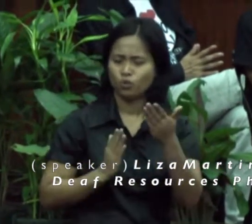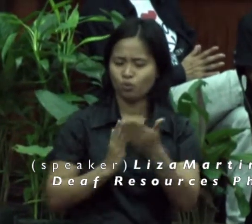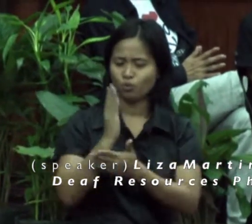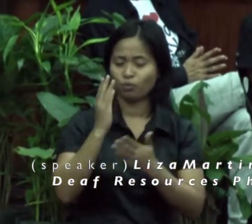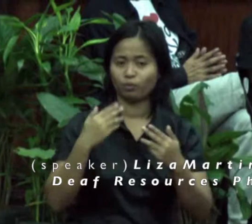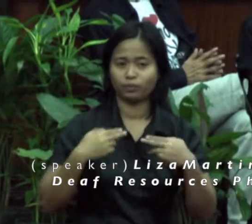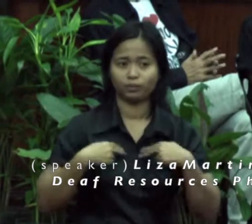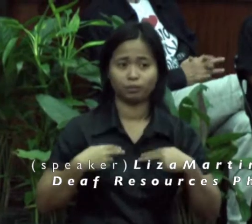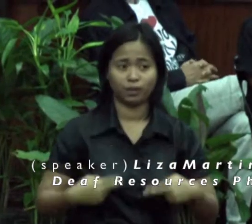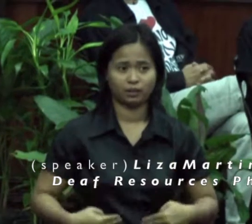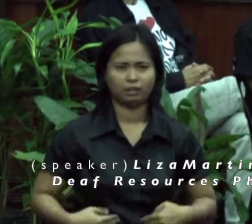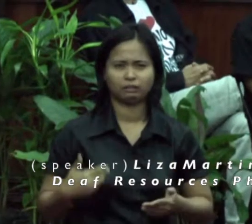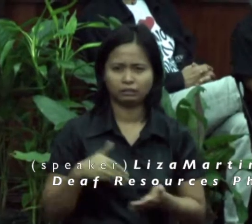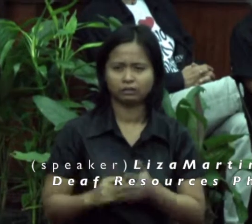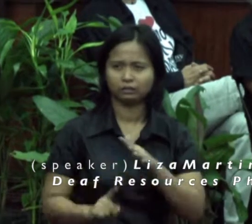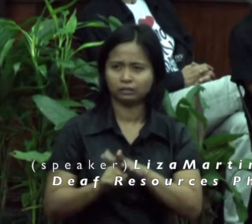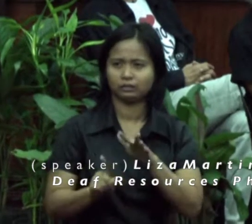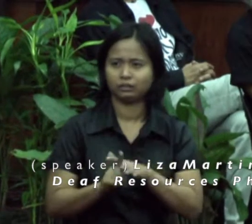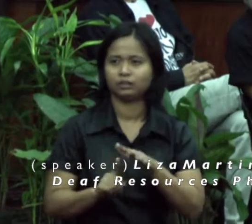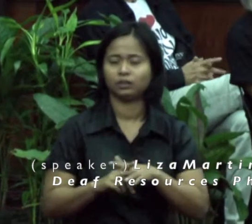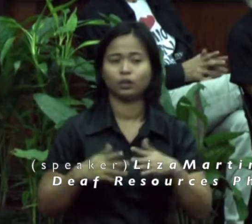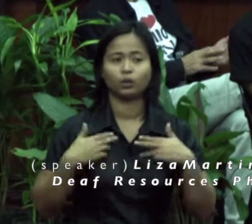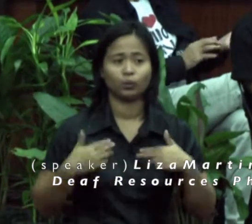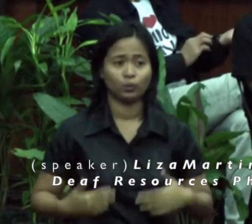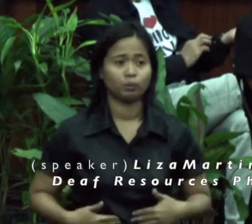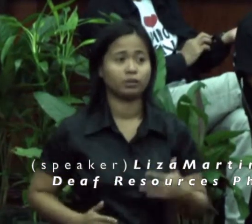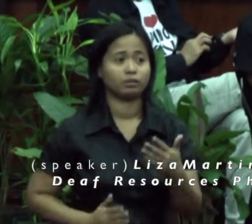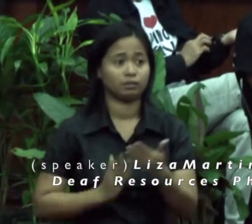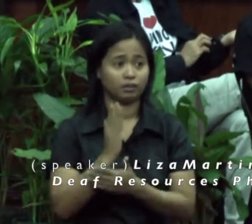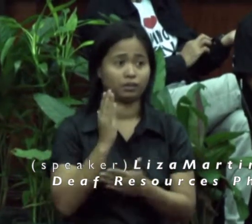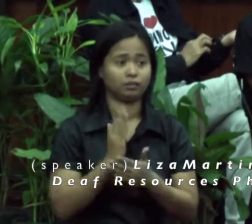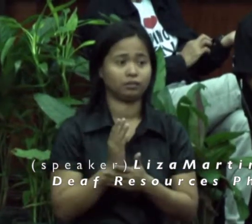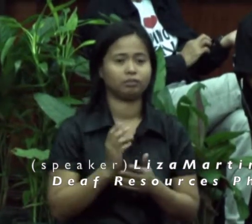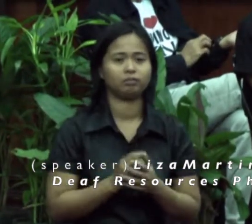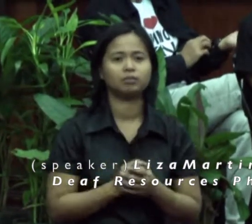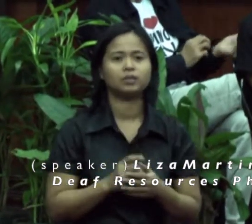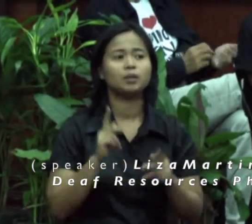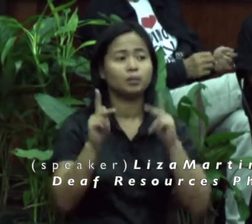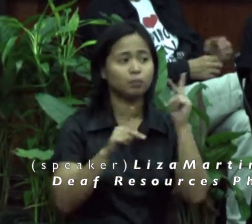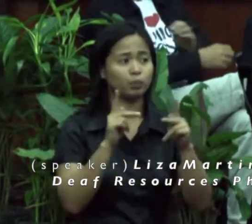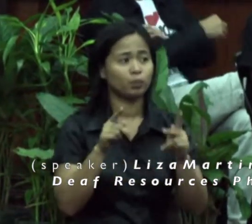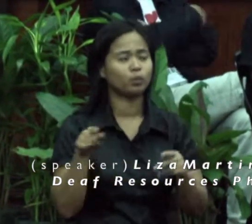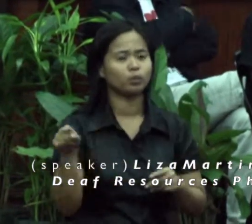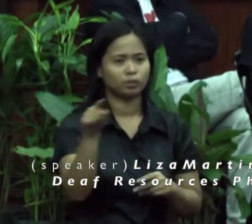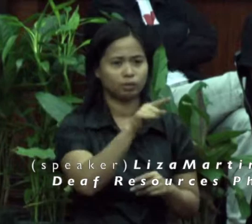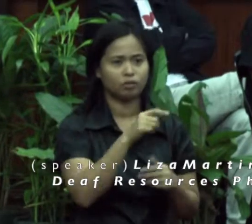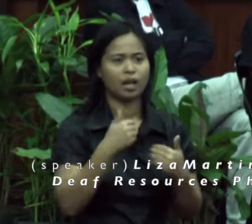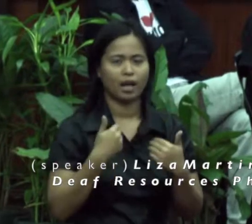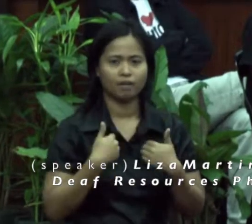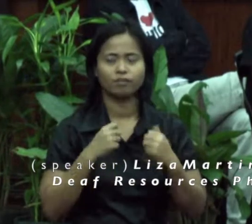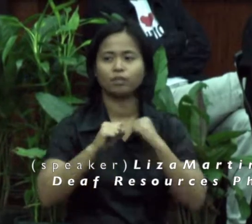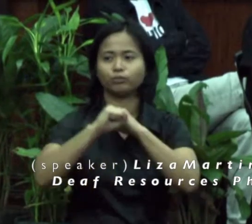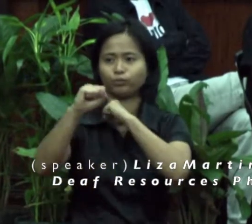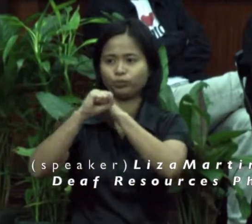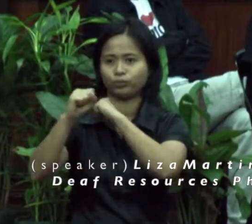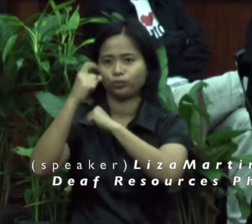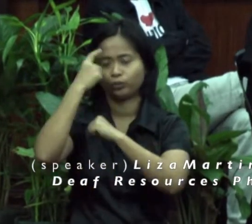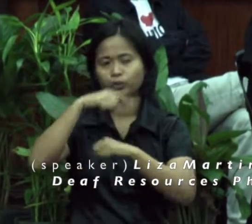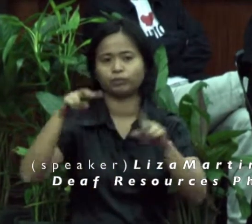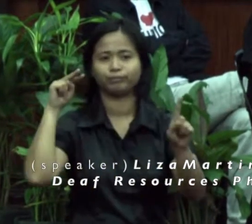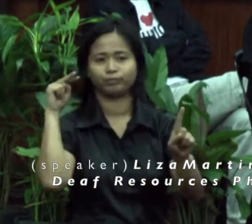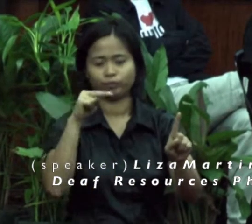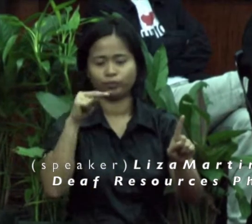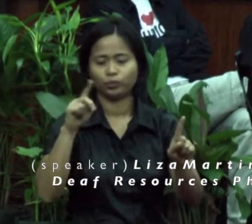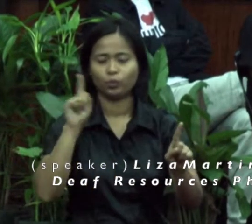rights keeps on coming up. So the people before you are basically advocating from a perspective of human